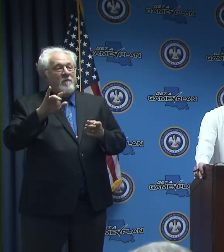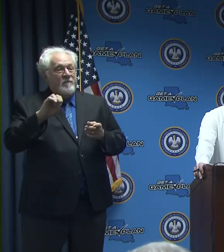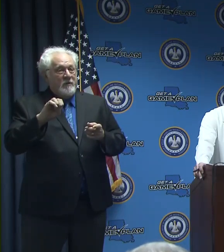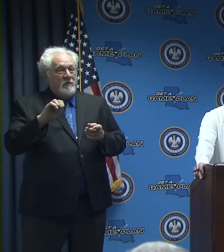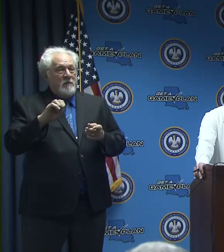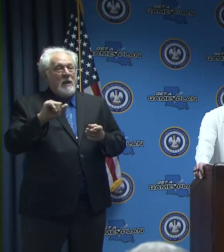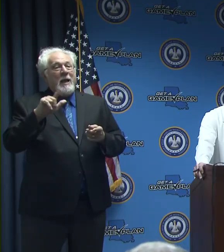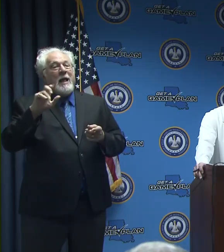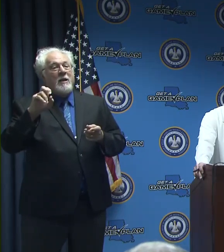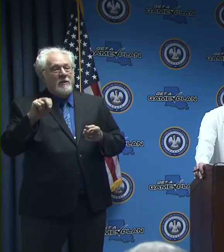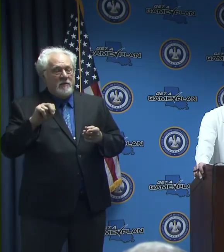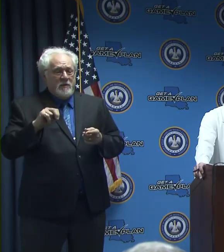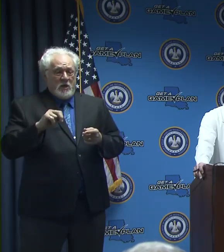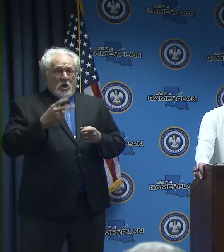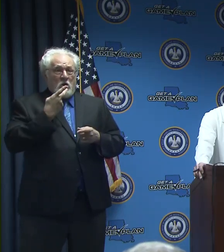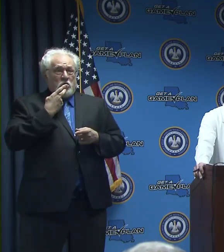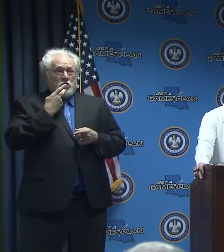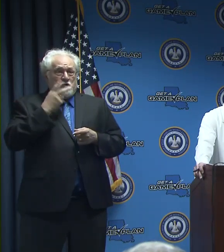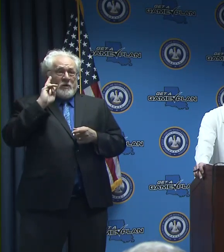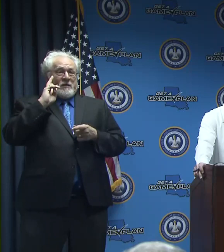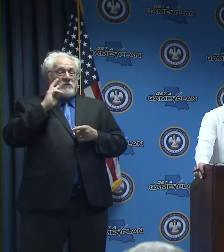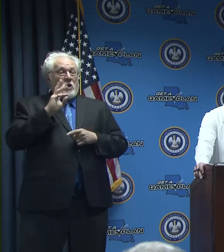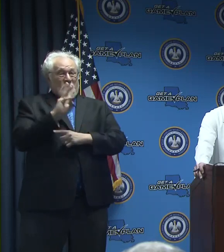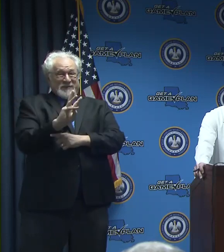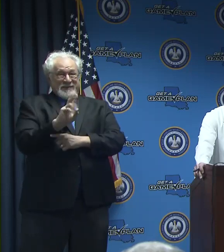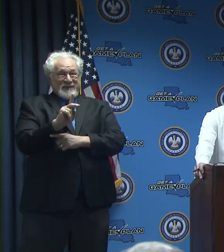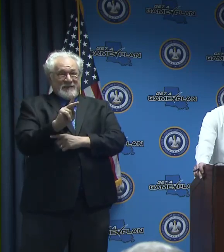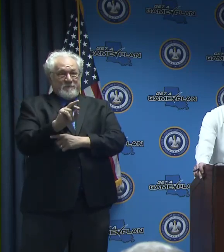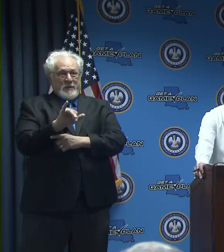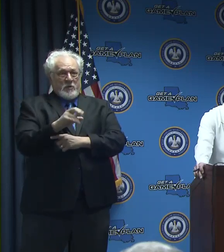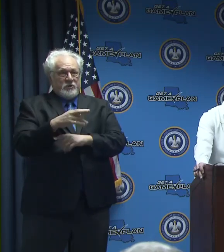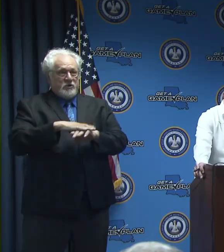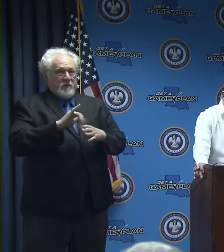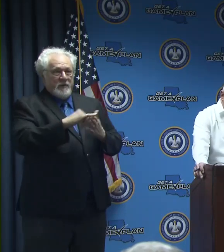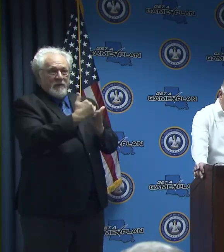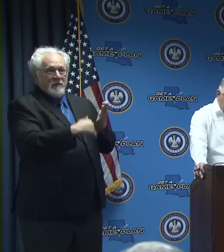ago, 6 parishes were on this list.